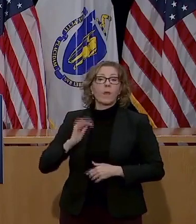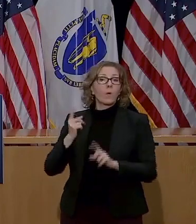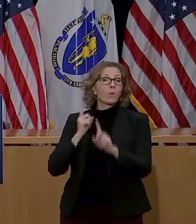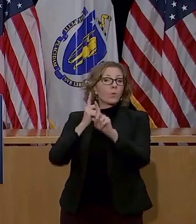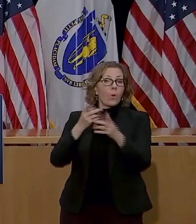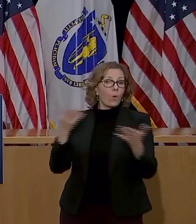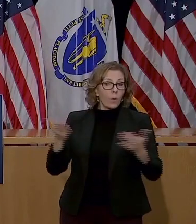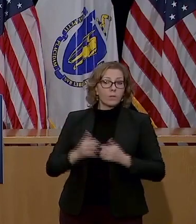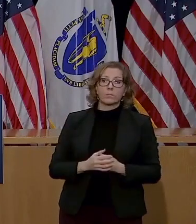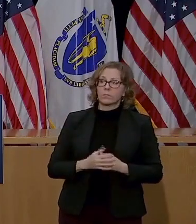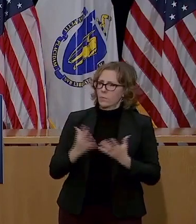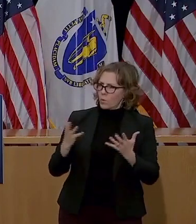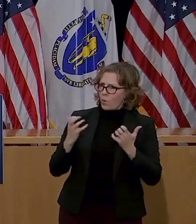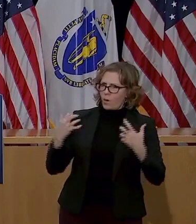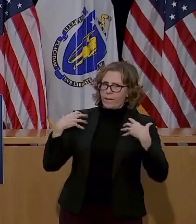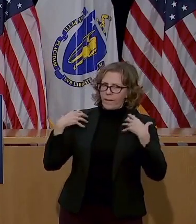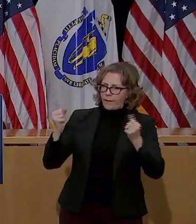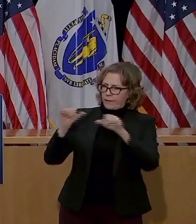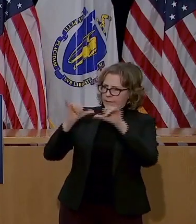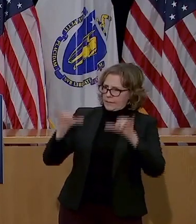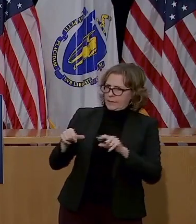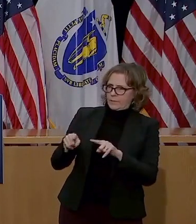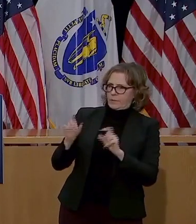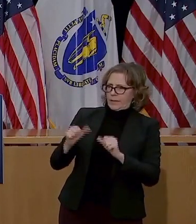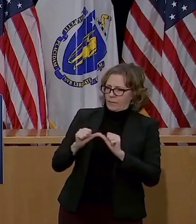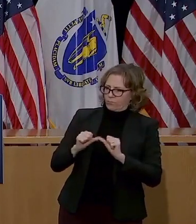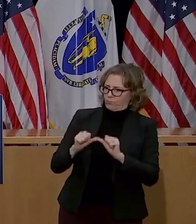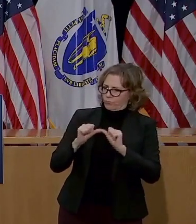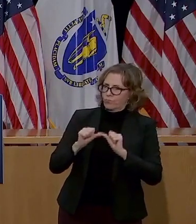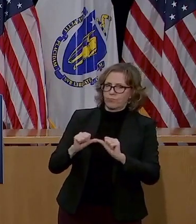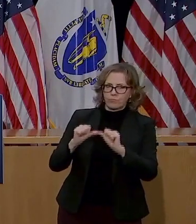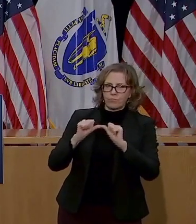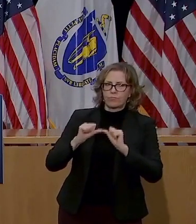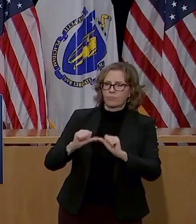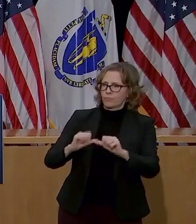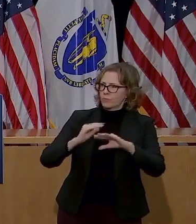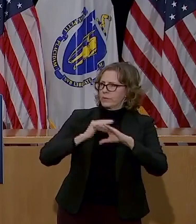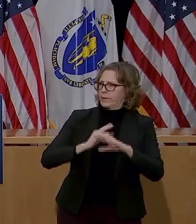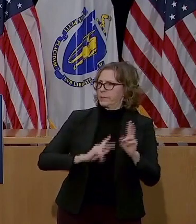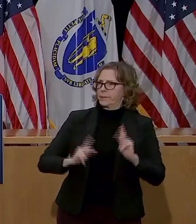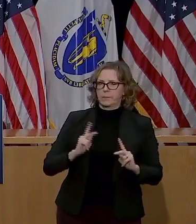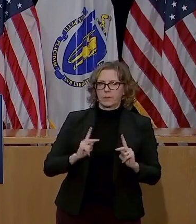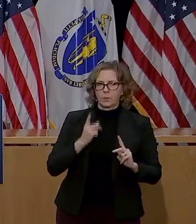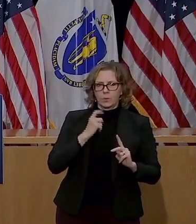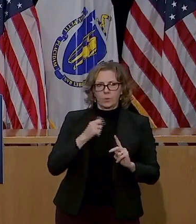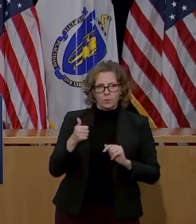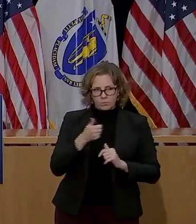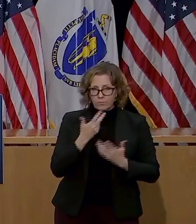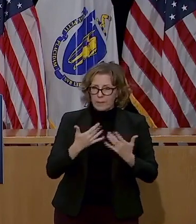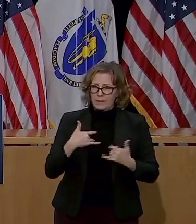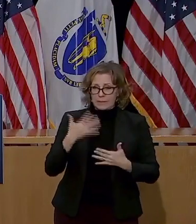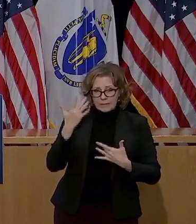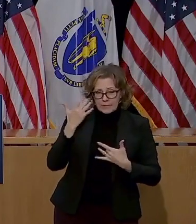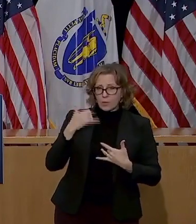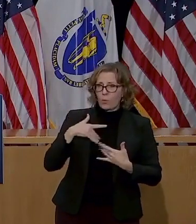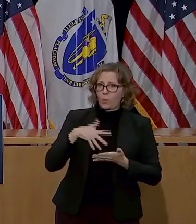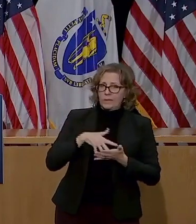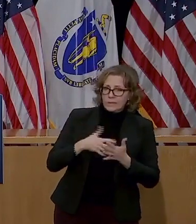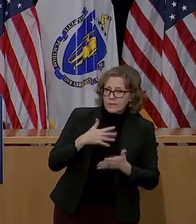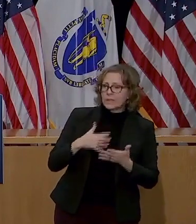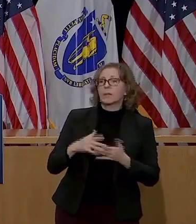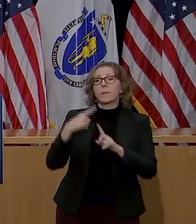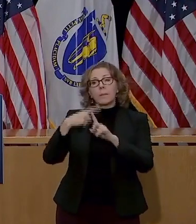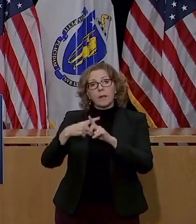our healthcare system with the support that they need to protect our most vulnerable residents and to ensure an equitable distribution